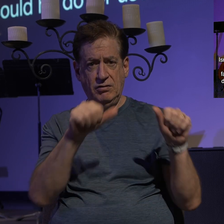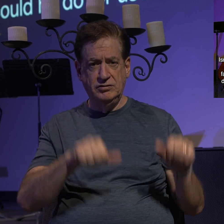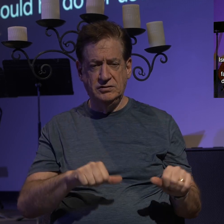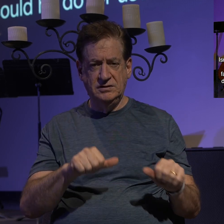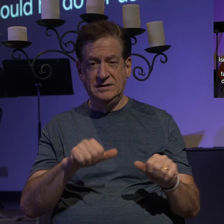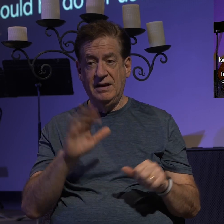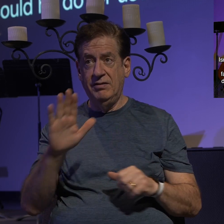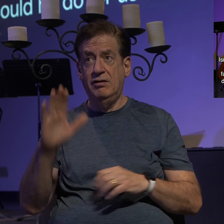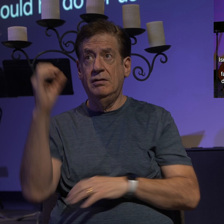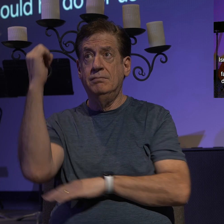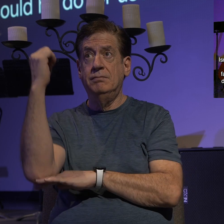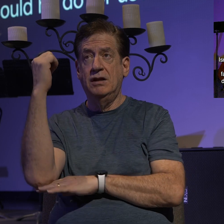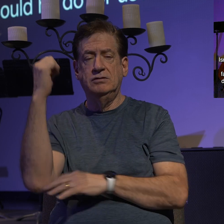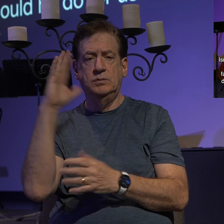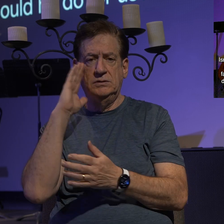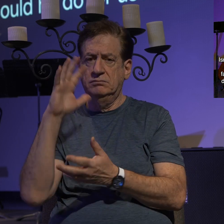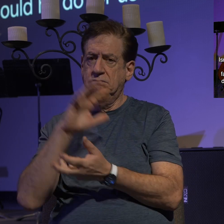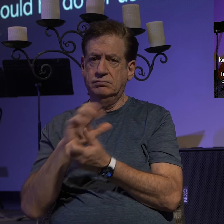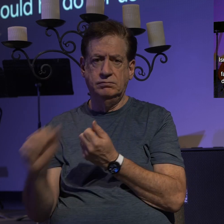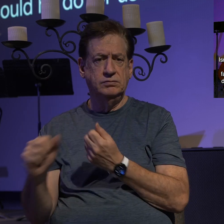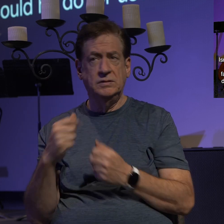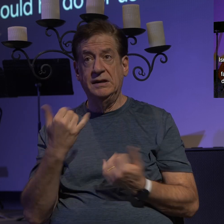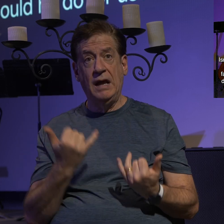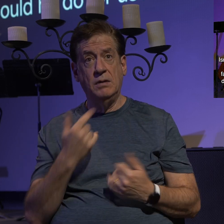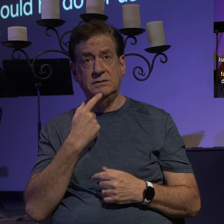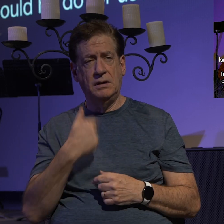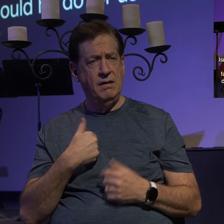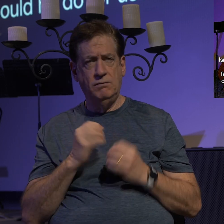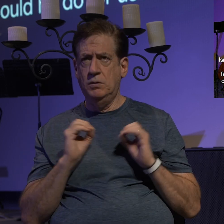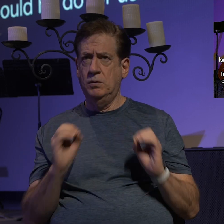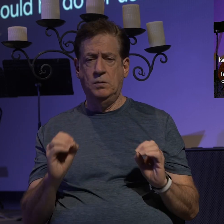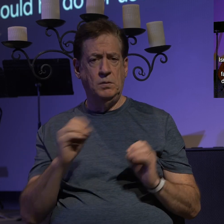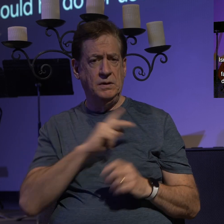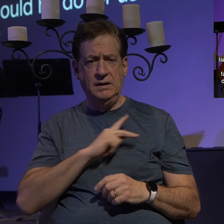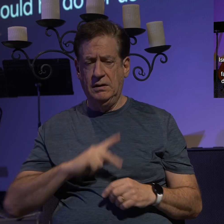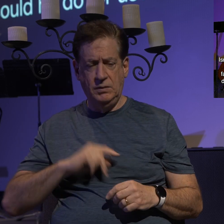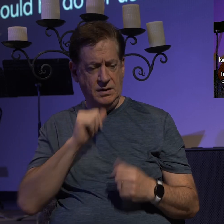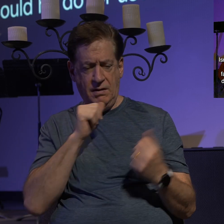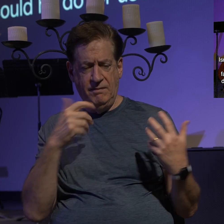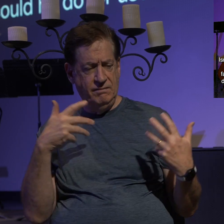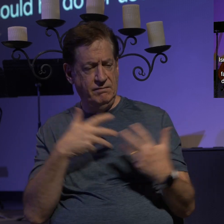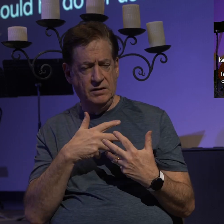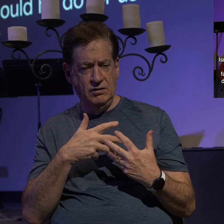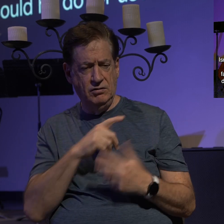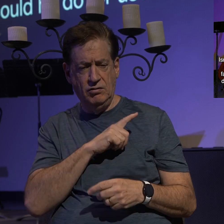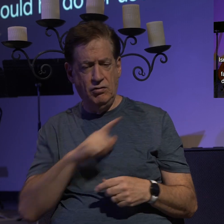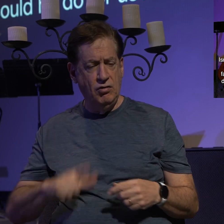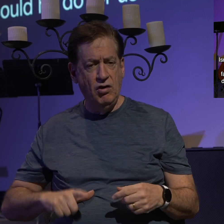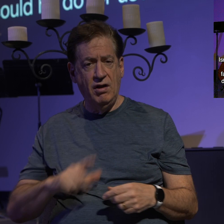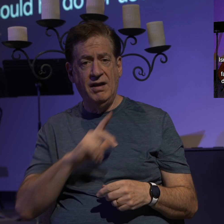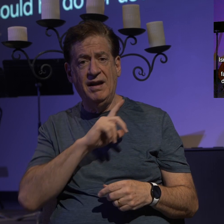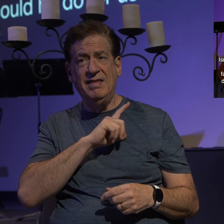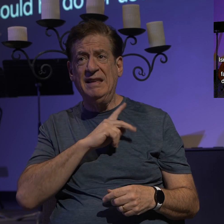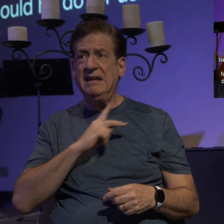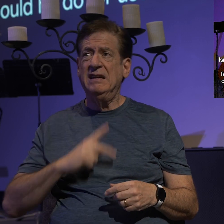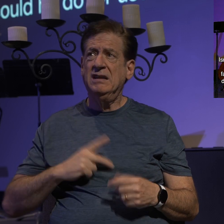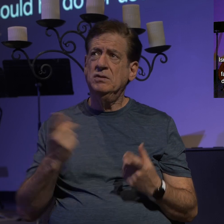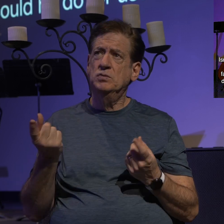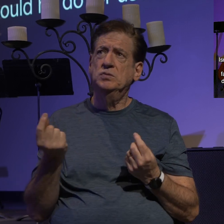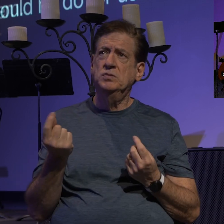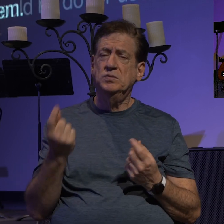For now they will say, "We have no king, for we do not fear the Lord. And a king, what could he do for